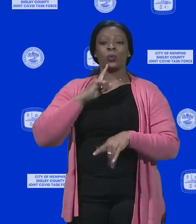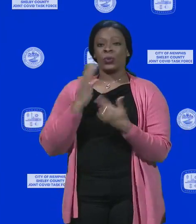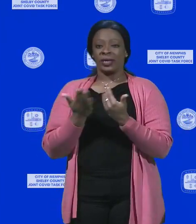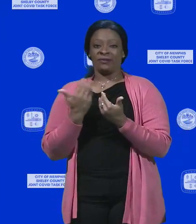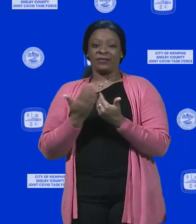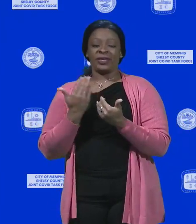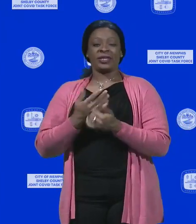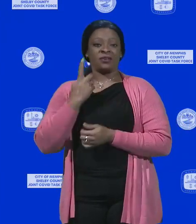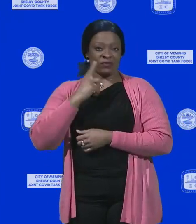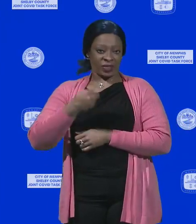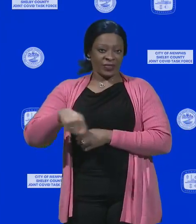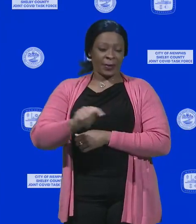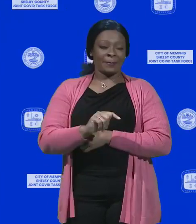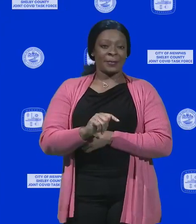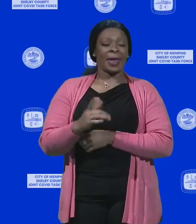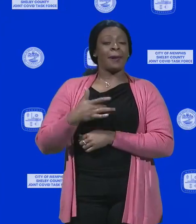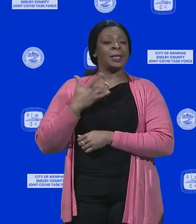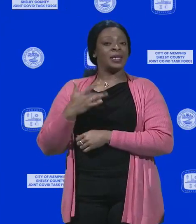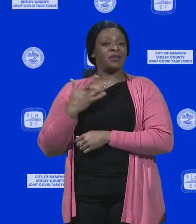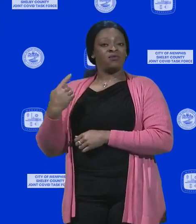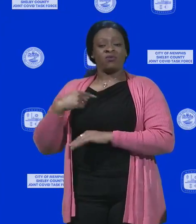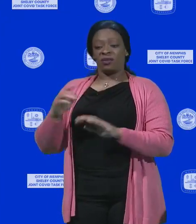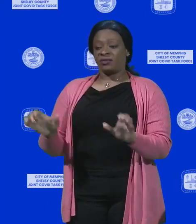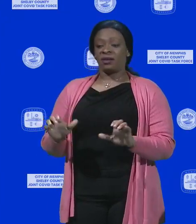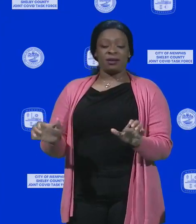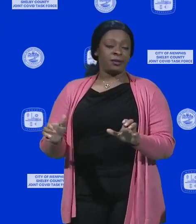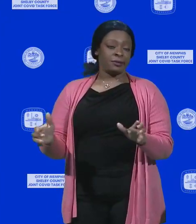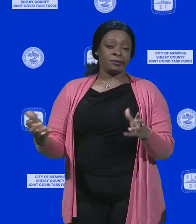conveniently to them. I believe that we've